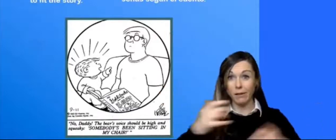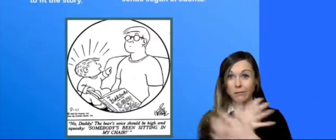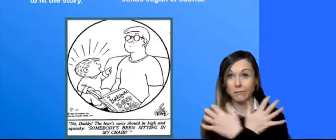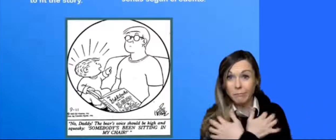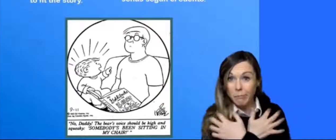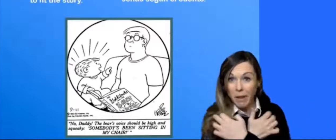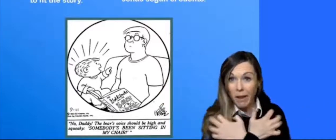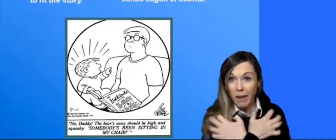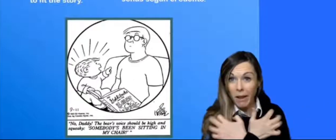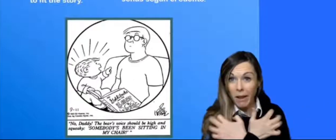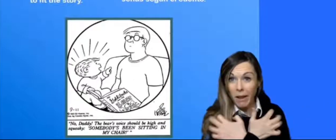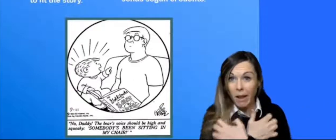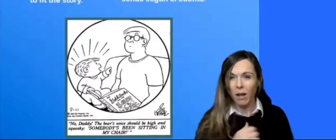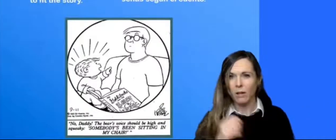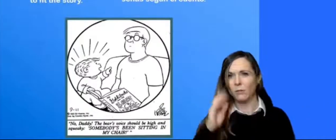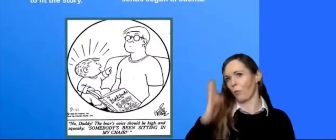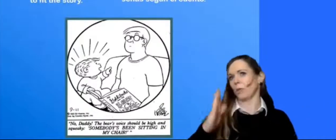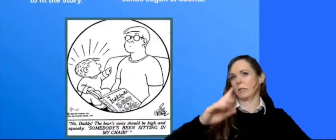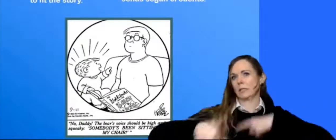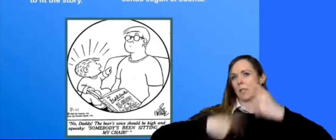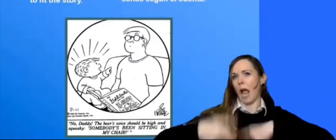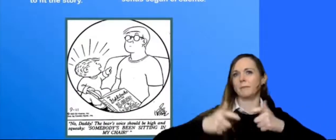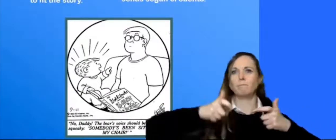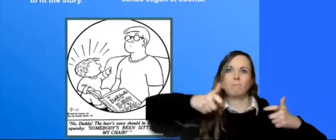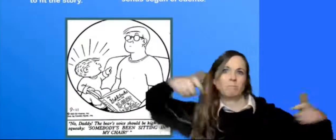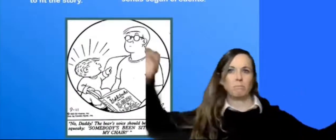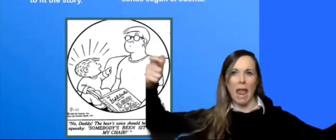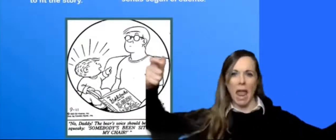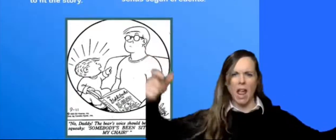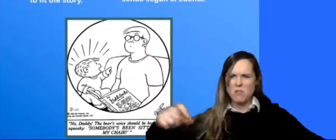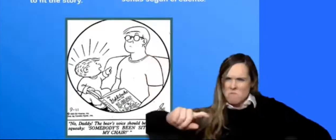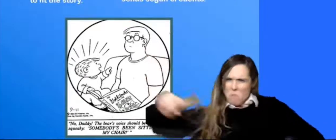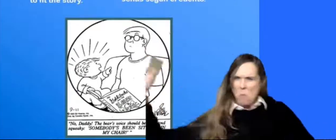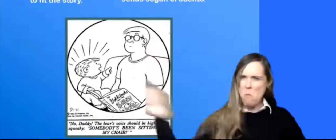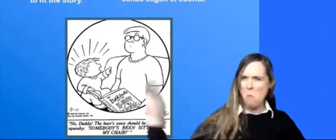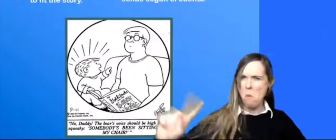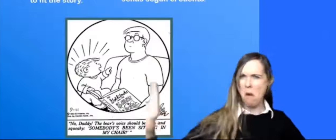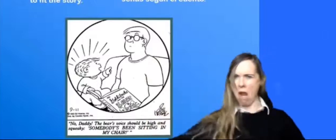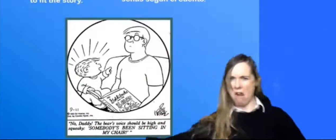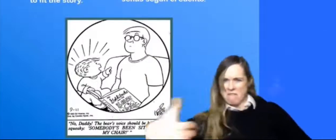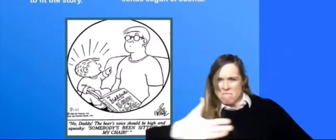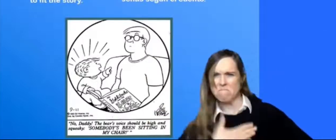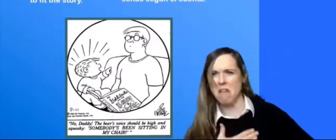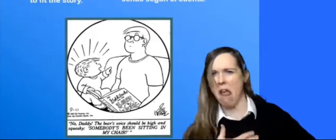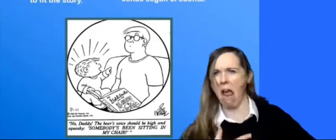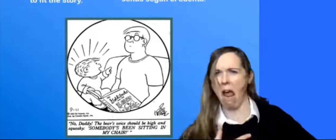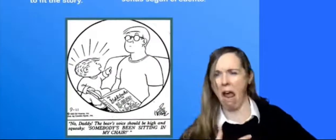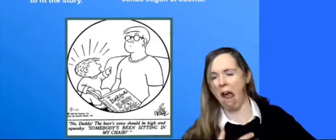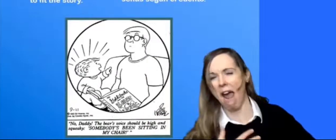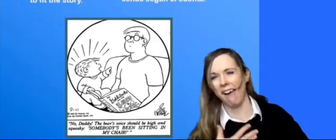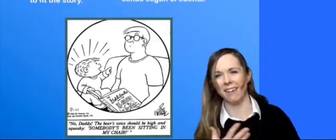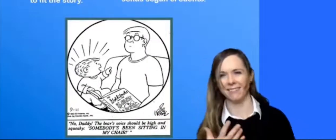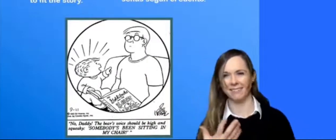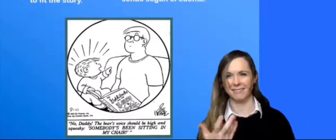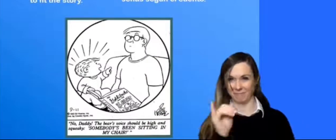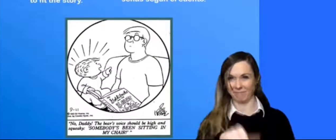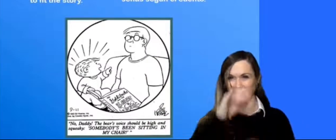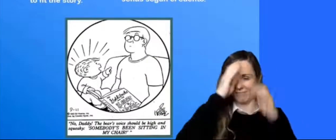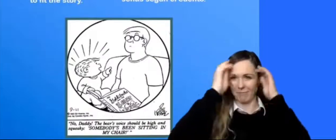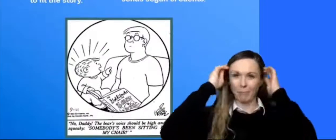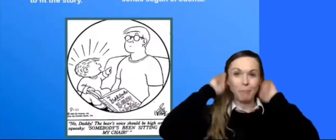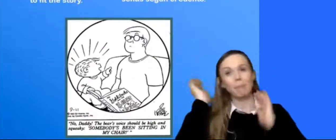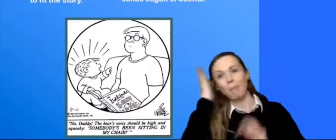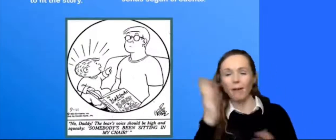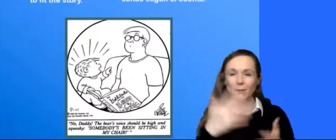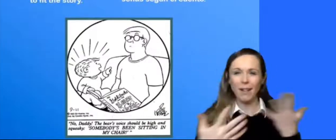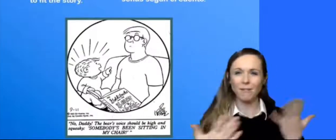means deaf readers will do that exact same style of changing our voice, we're changing our signs. So if